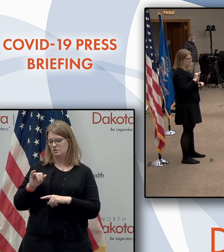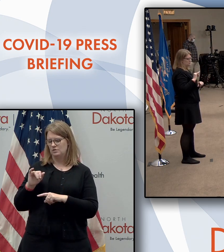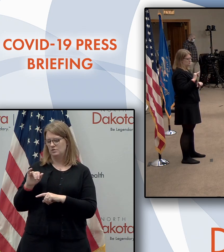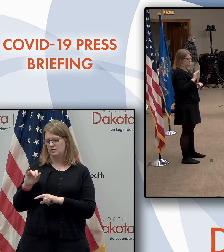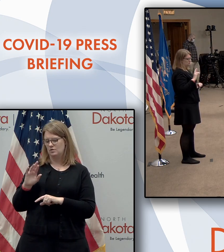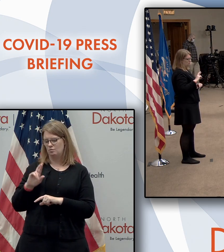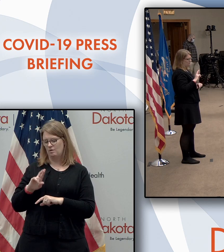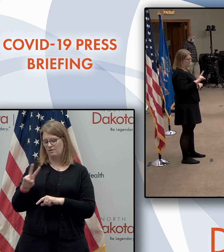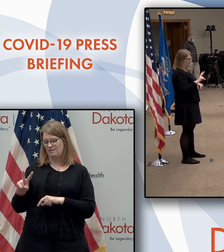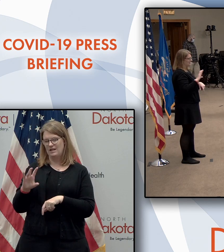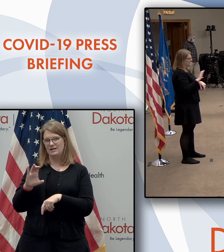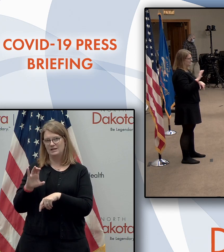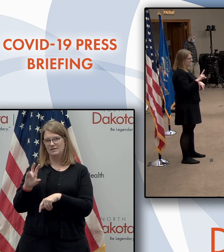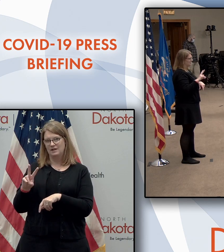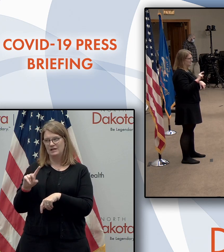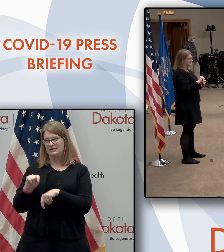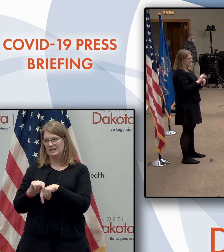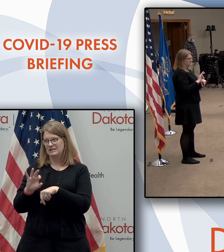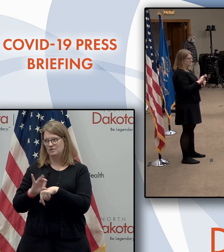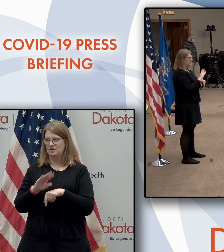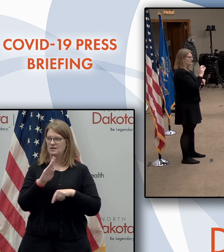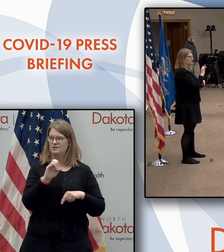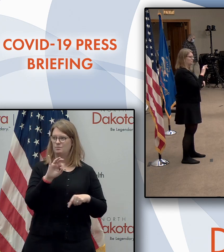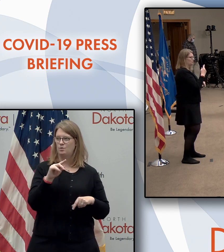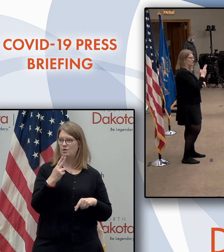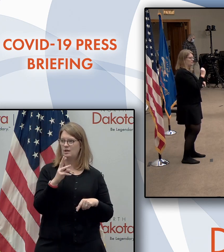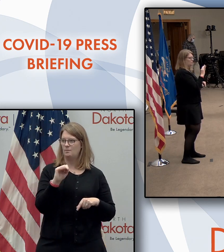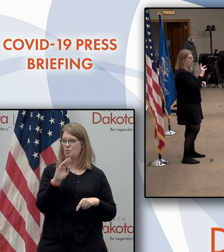Valley Coronavirus Task Force or the Burley Morton